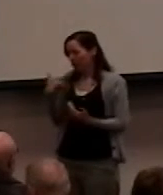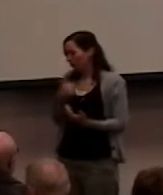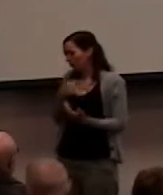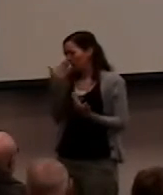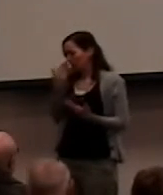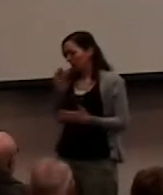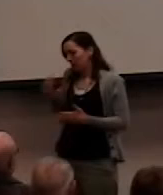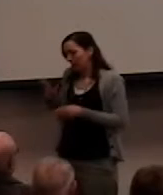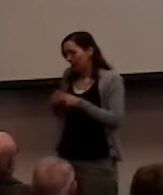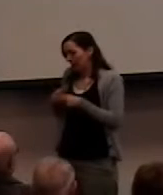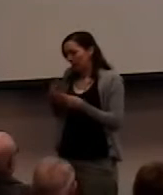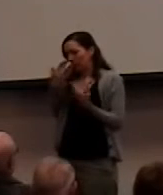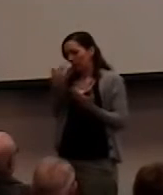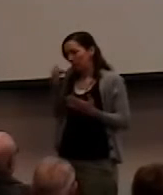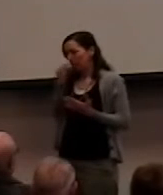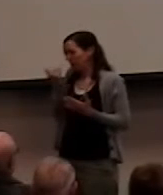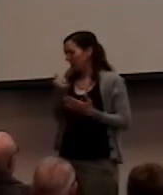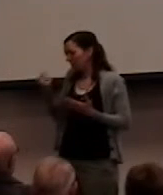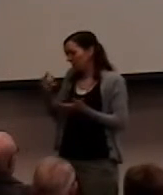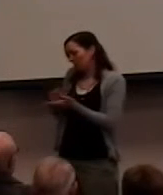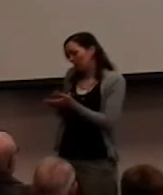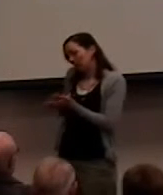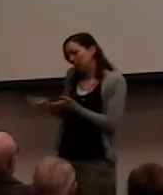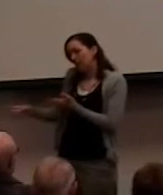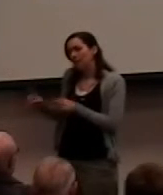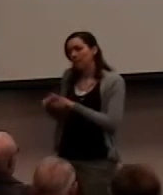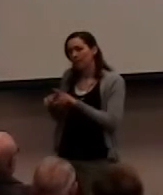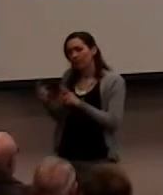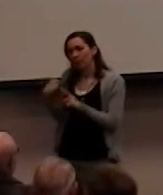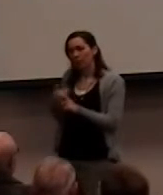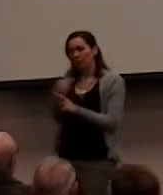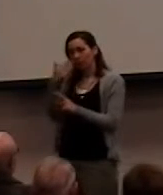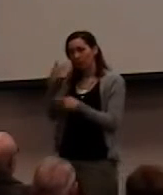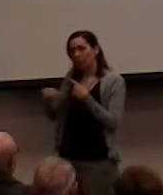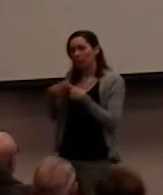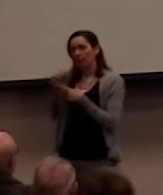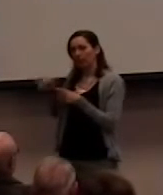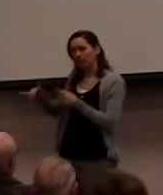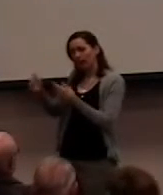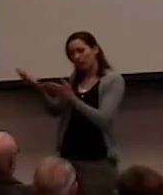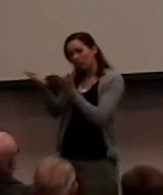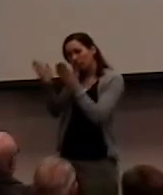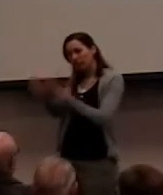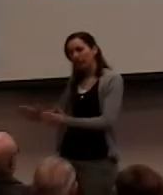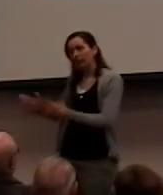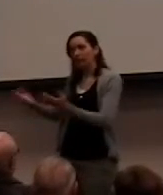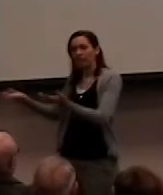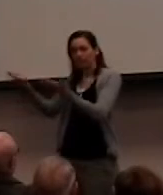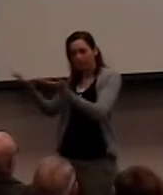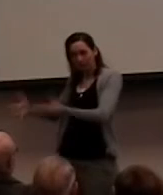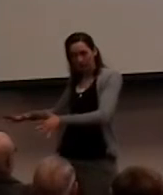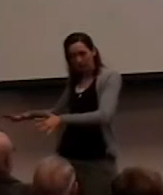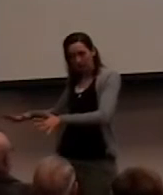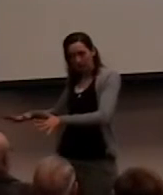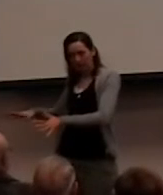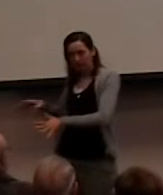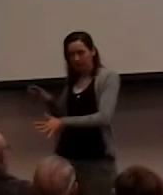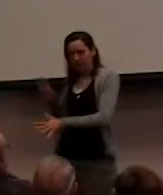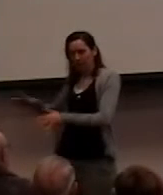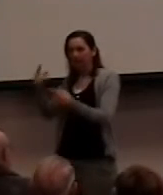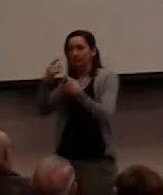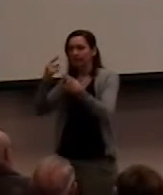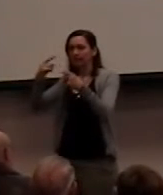any accolades. But we do know that when he finished, what he did achieve has led